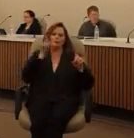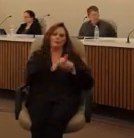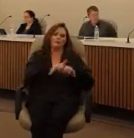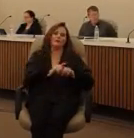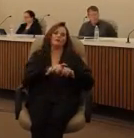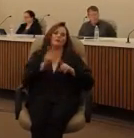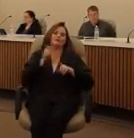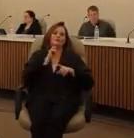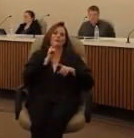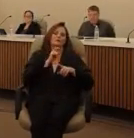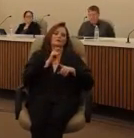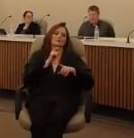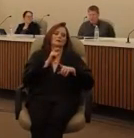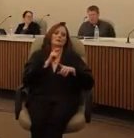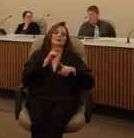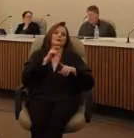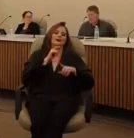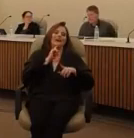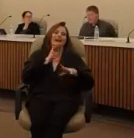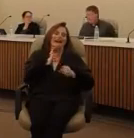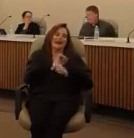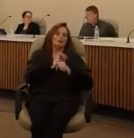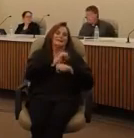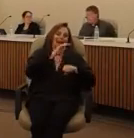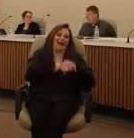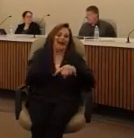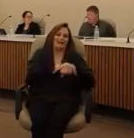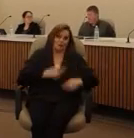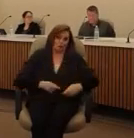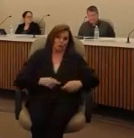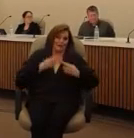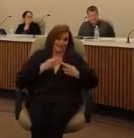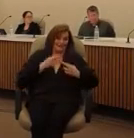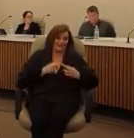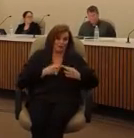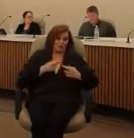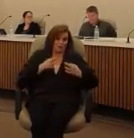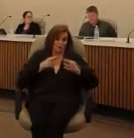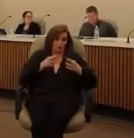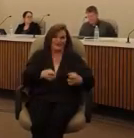residential streets, but being on the main drag,